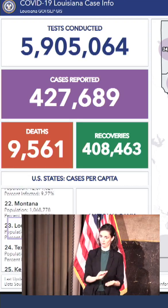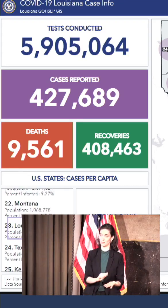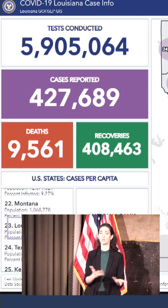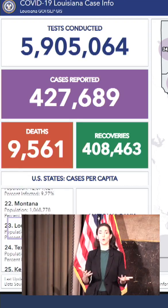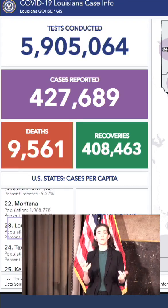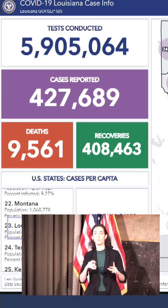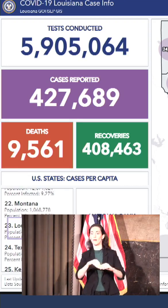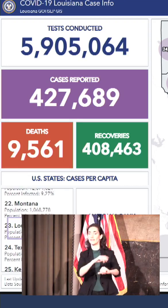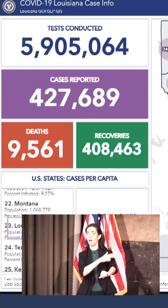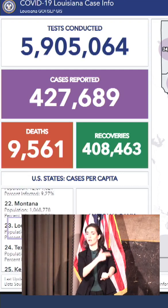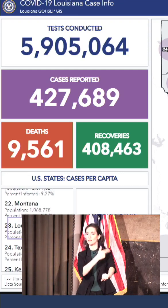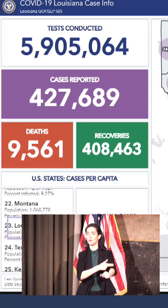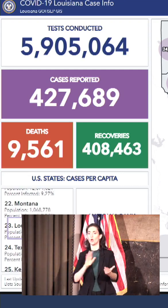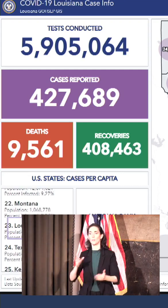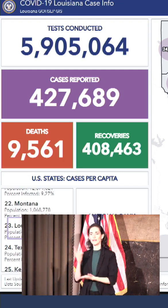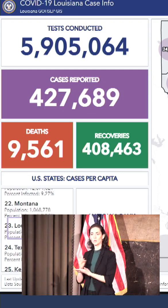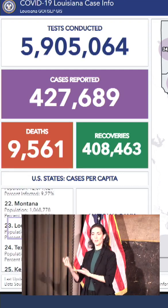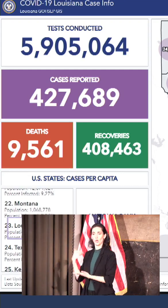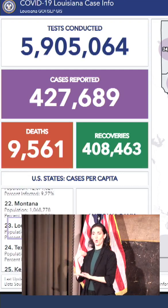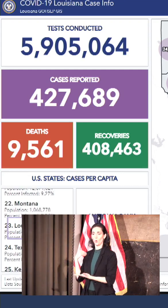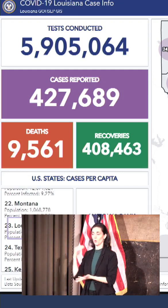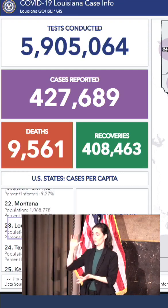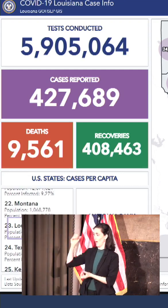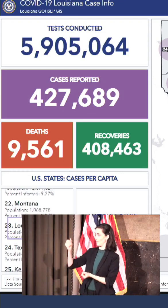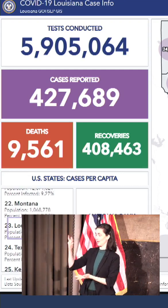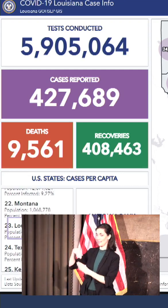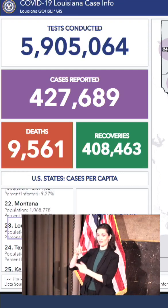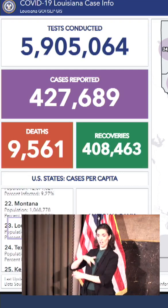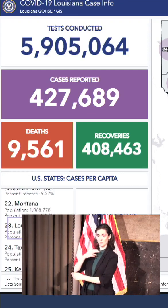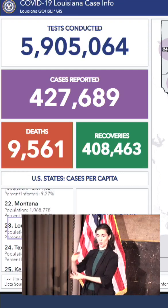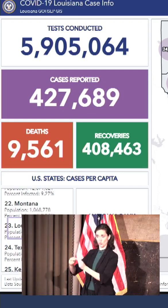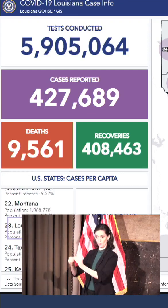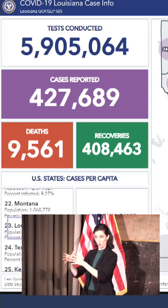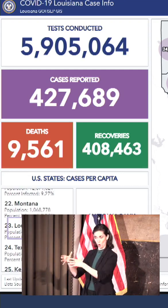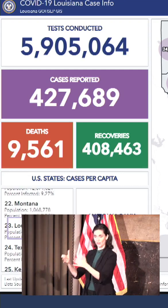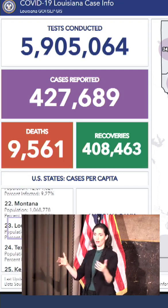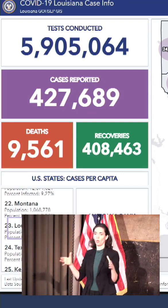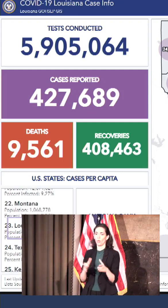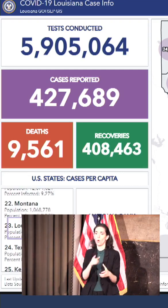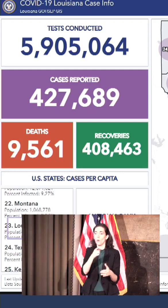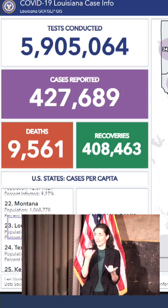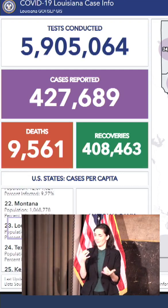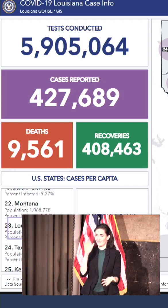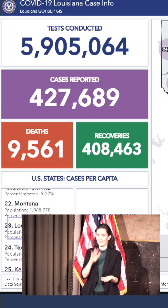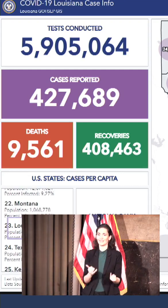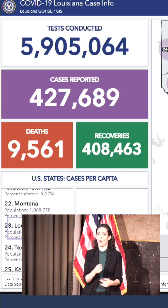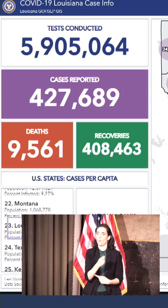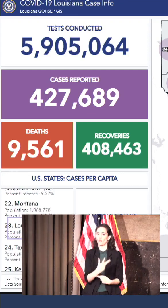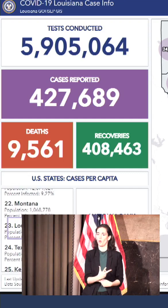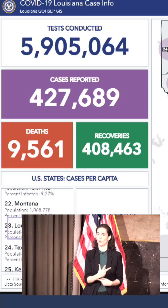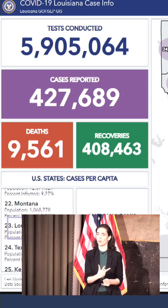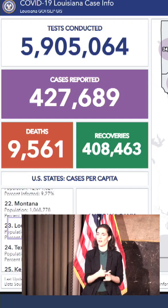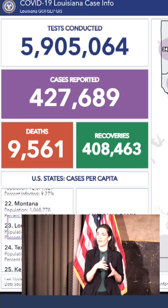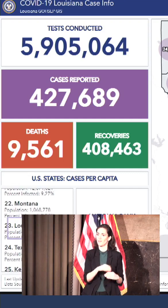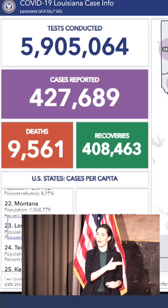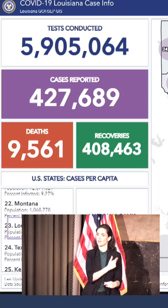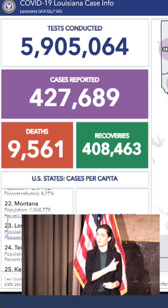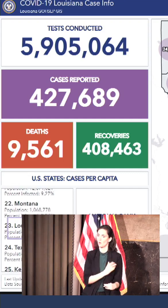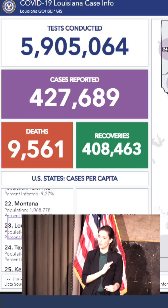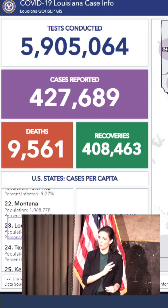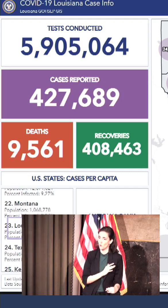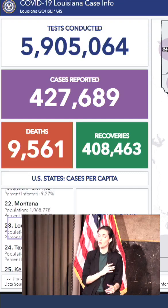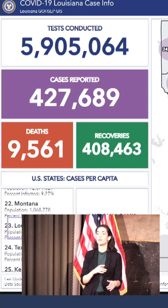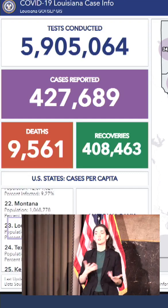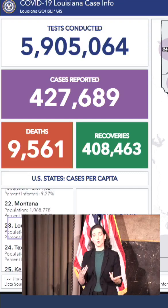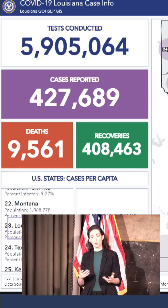our hospitals as we had 6 weeks ago, too. Cases are down, deaths are declining, but still,